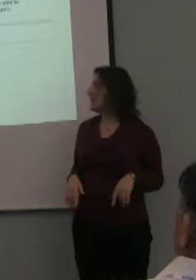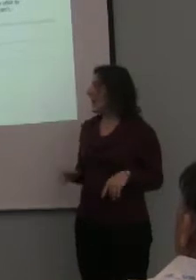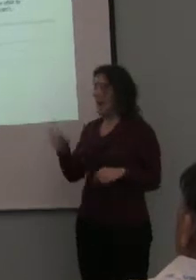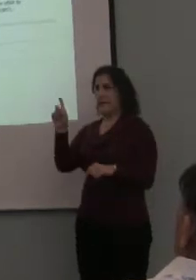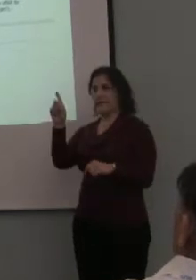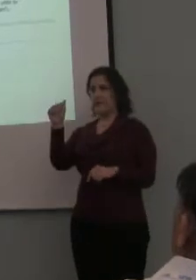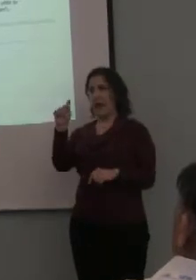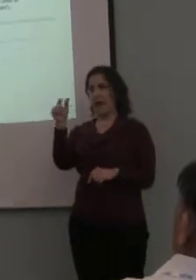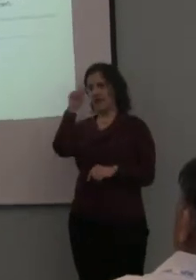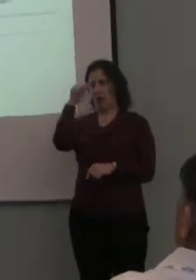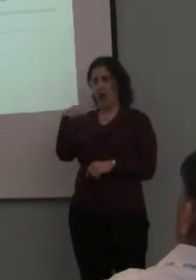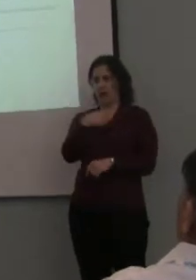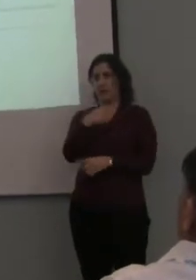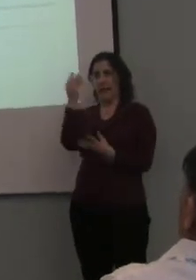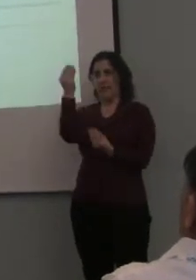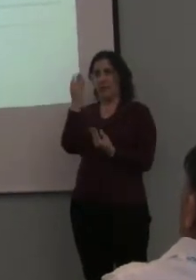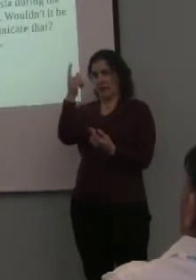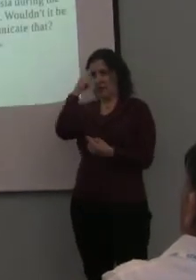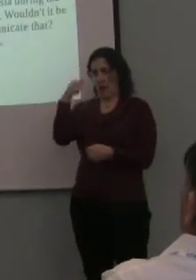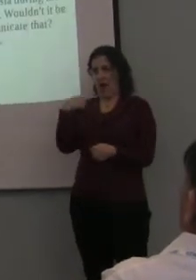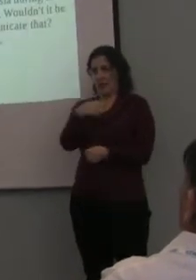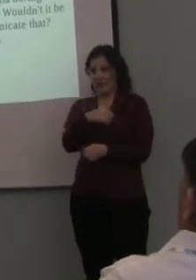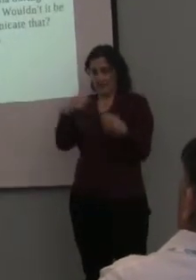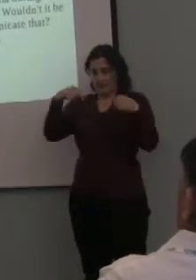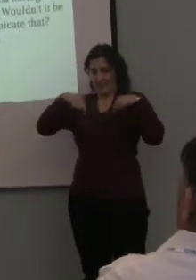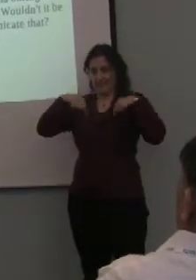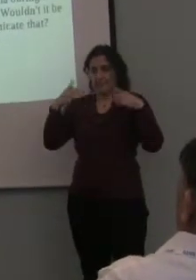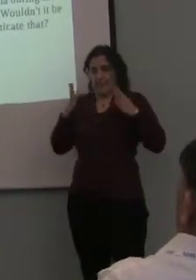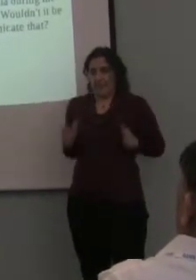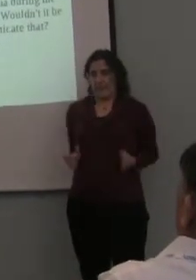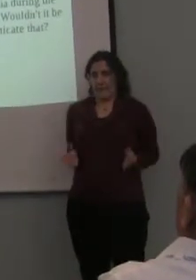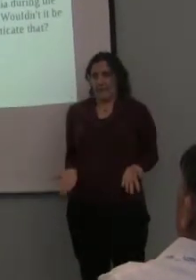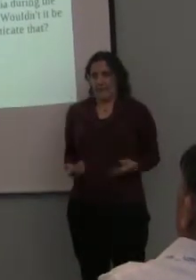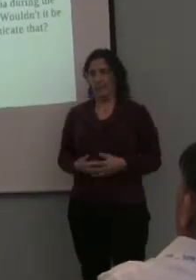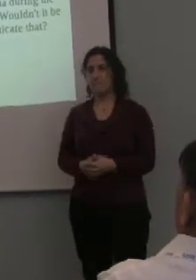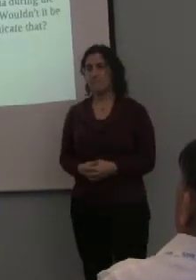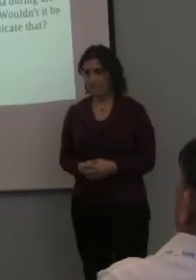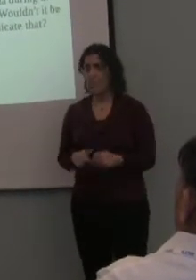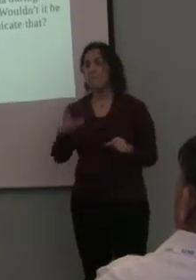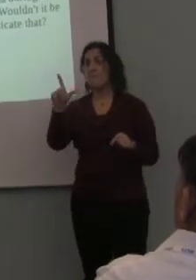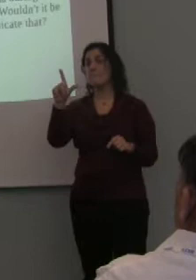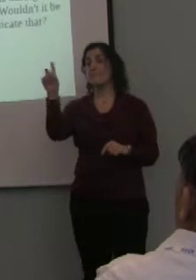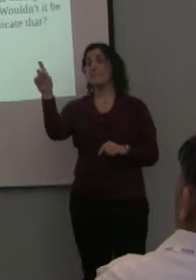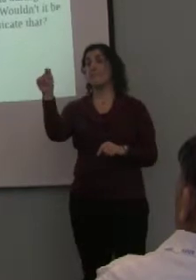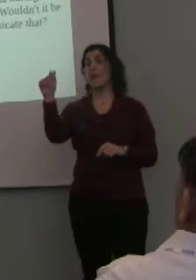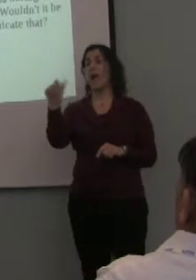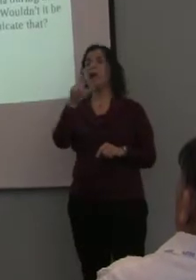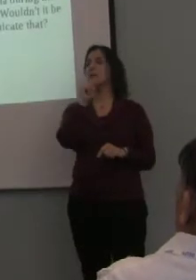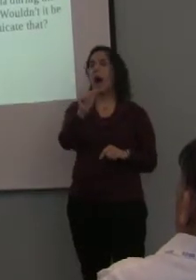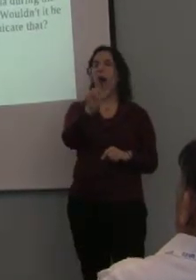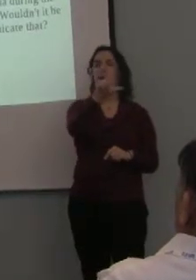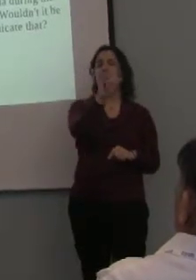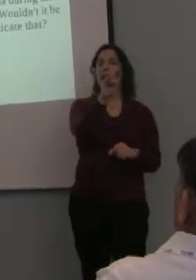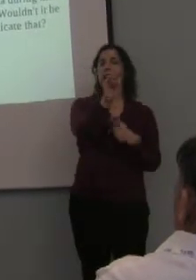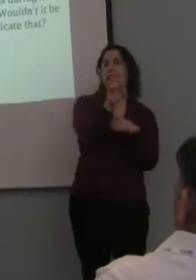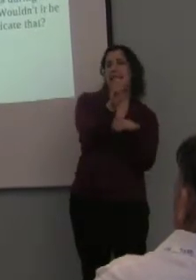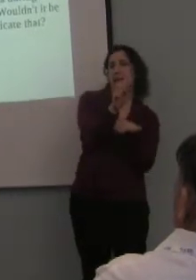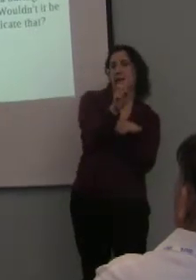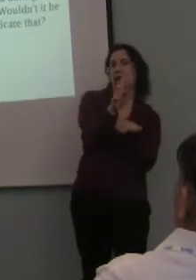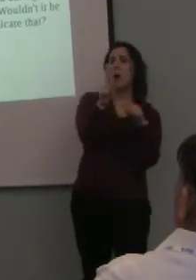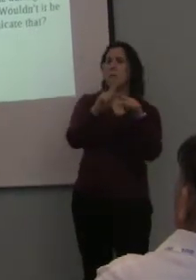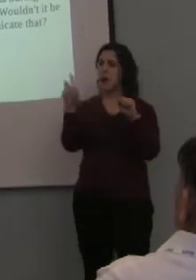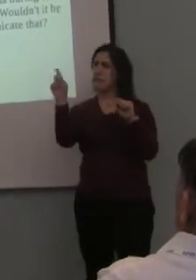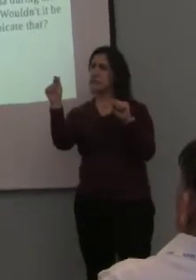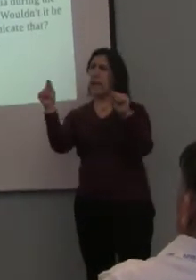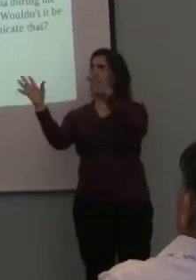data for us? What about information for us? Well, let's talk about linking data. Not linked data, but just